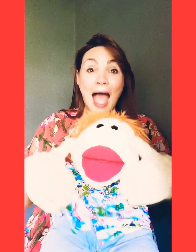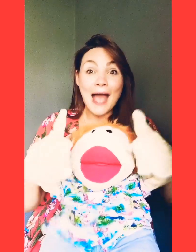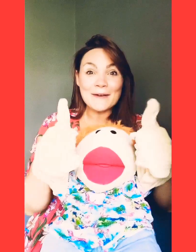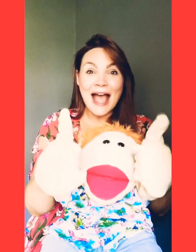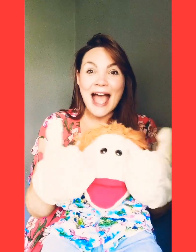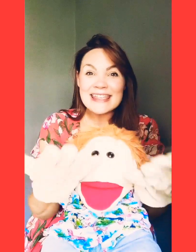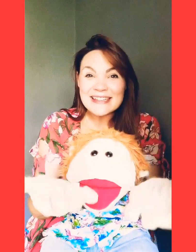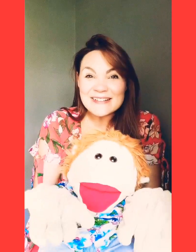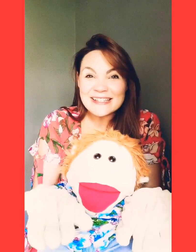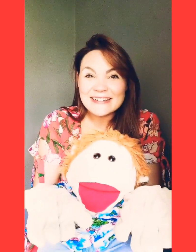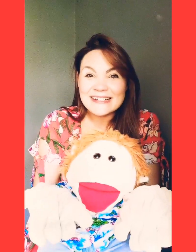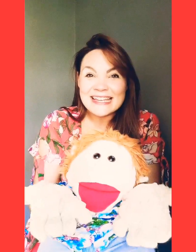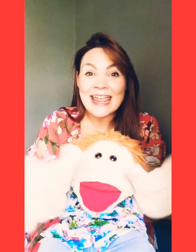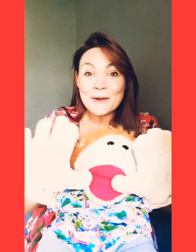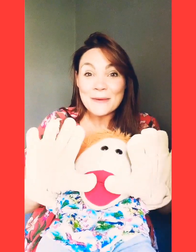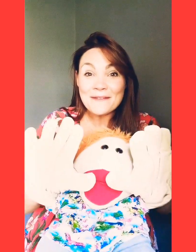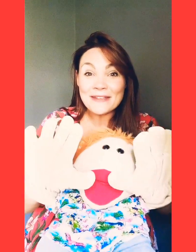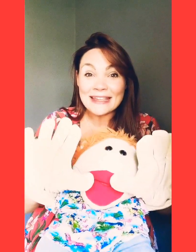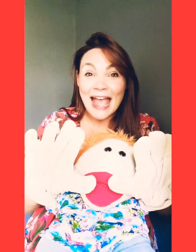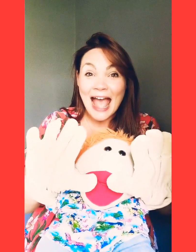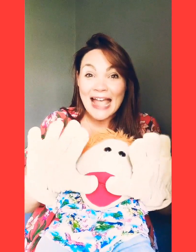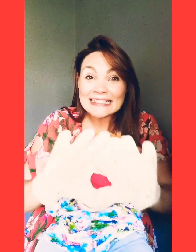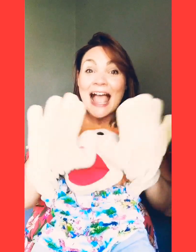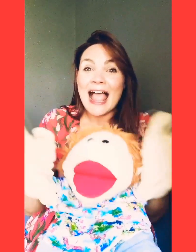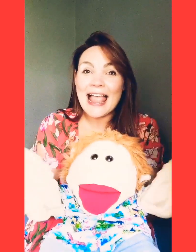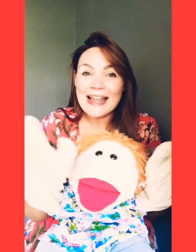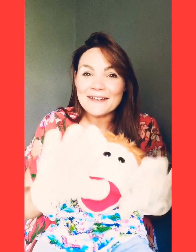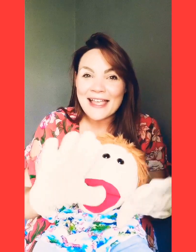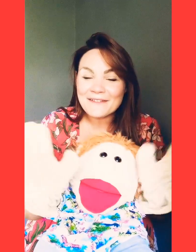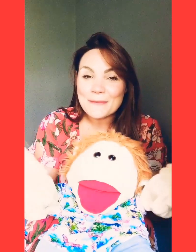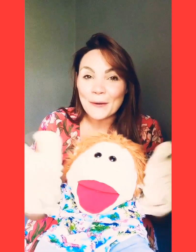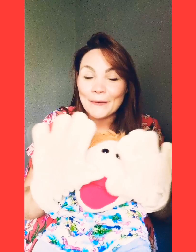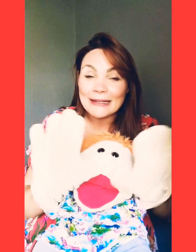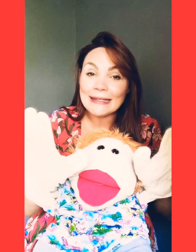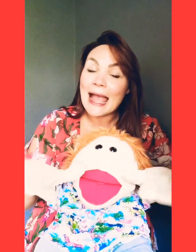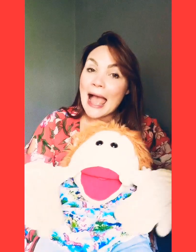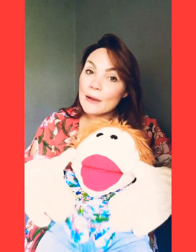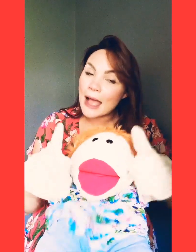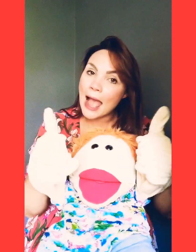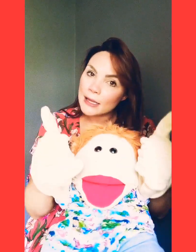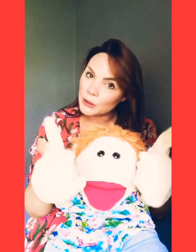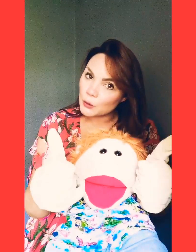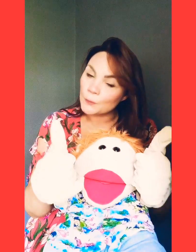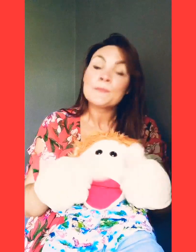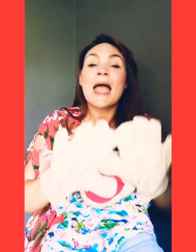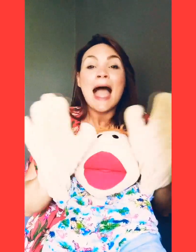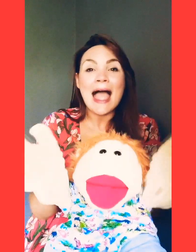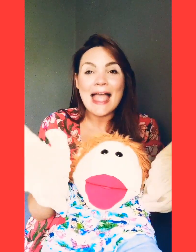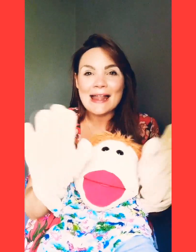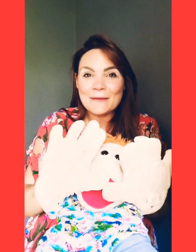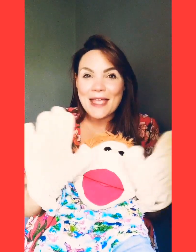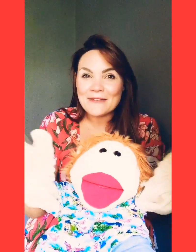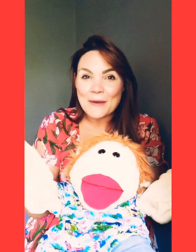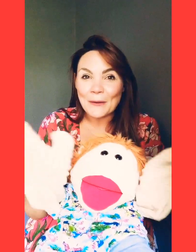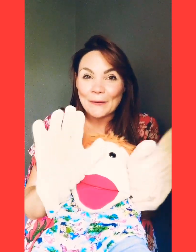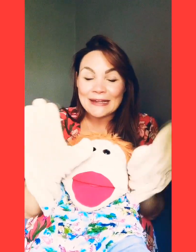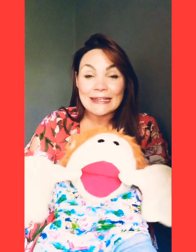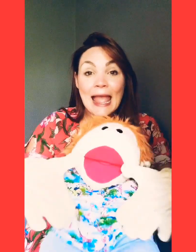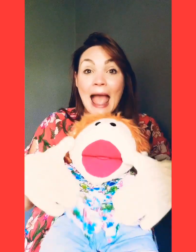How are you today? Hello, everybody. How are you? Hello, everybody.